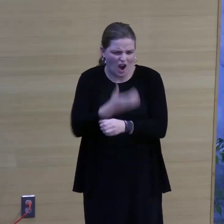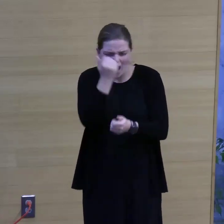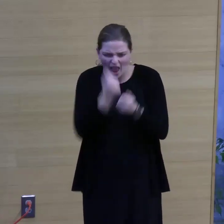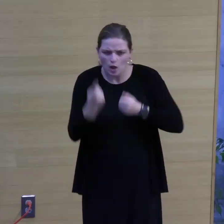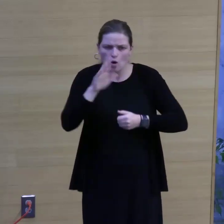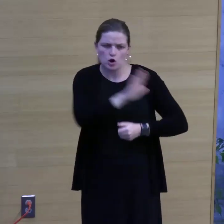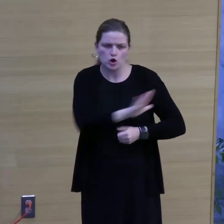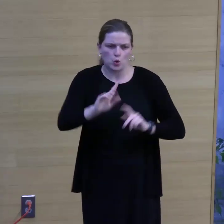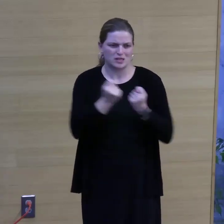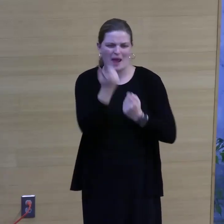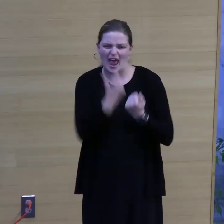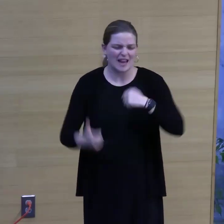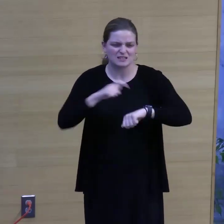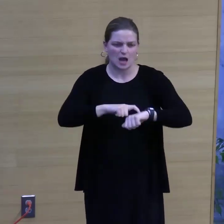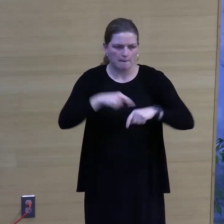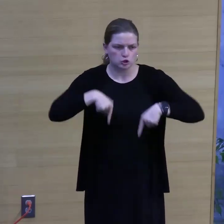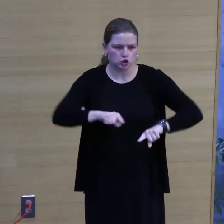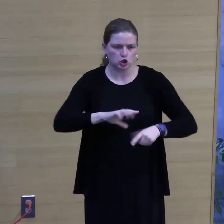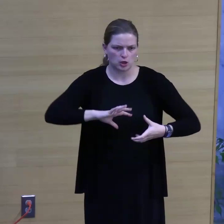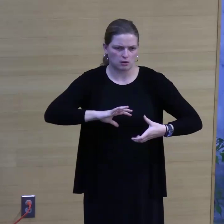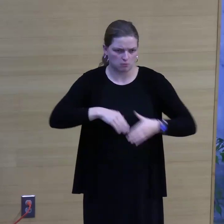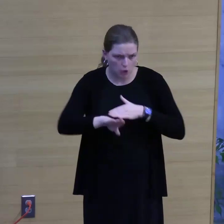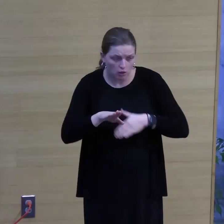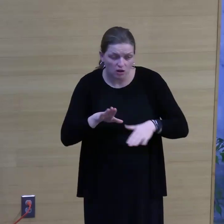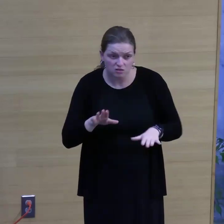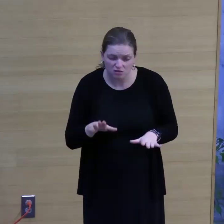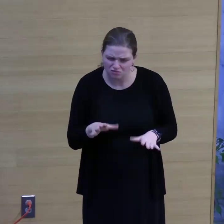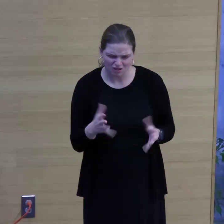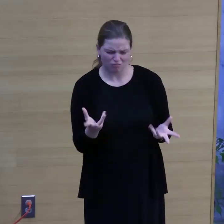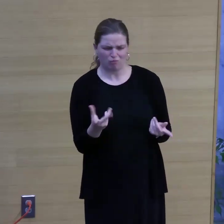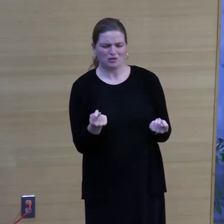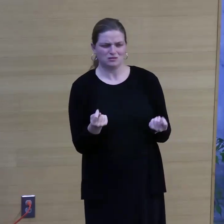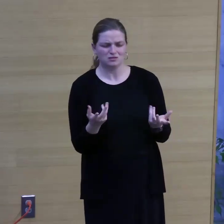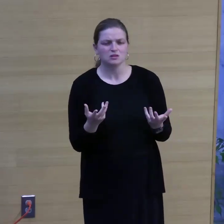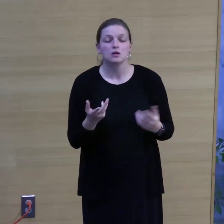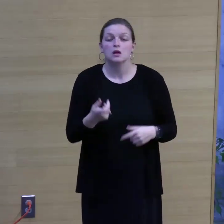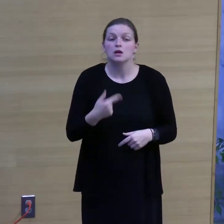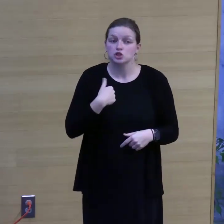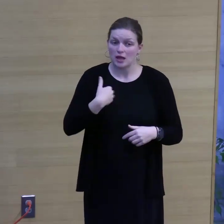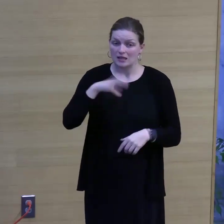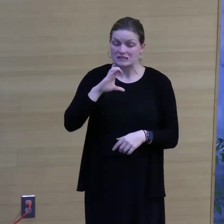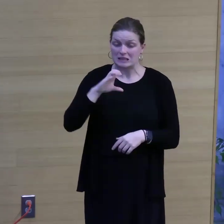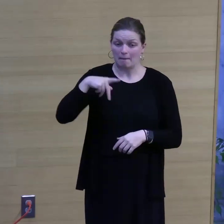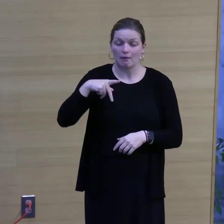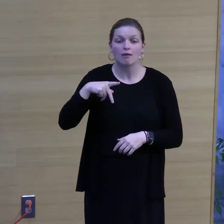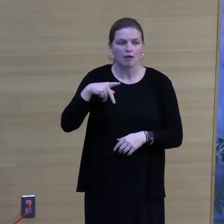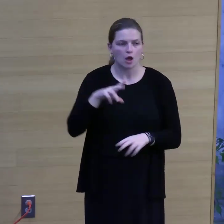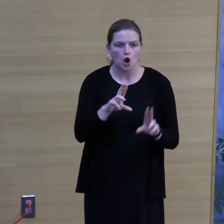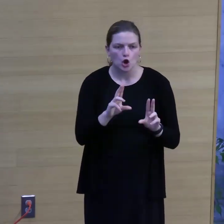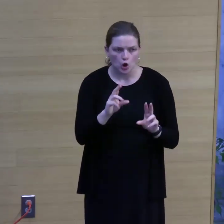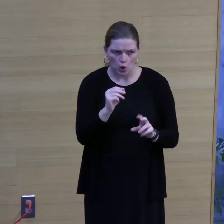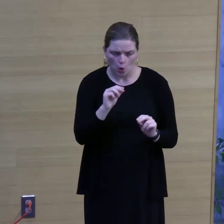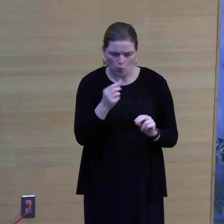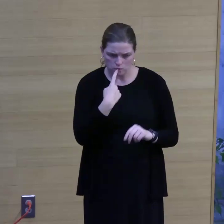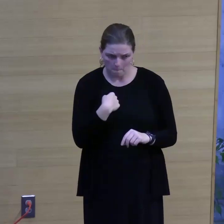team at any point in time. And I was like, what? And she goes, and Jen has cerebral palsy. And Jen was like, nobody